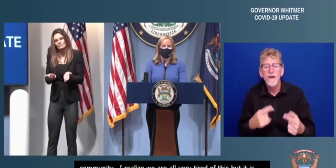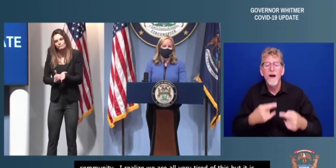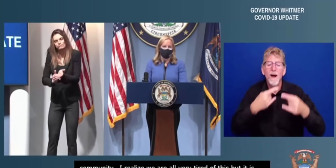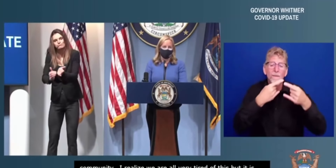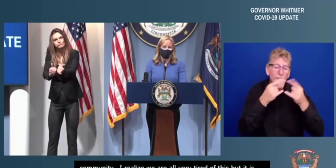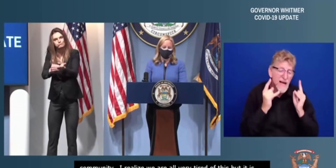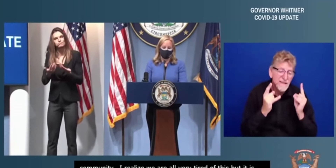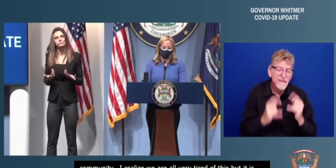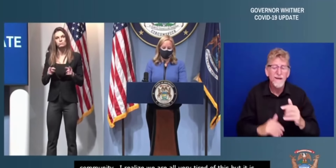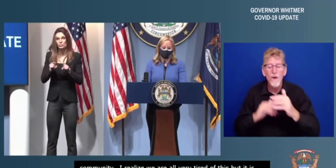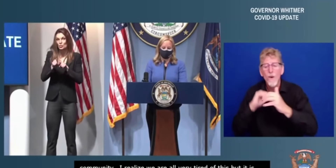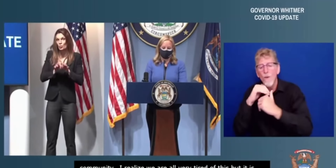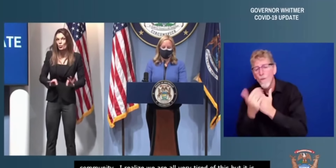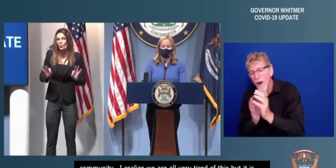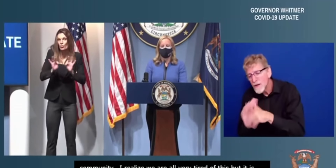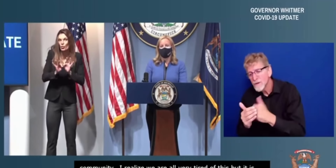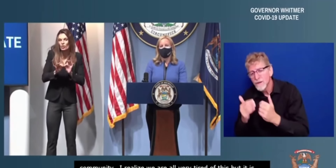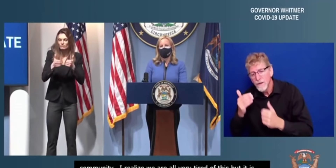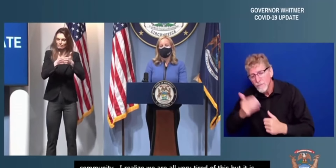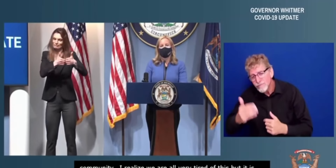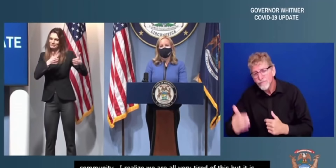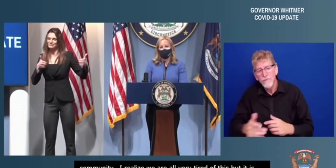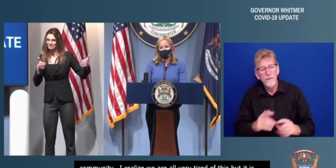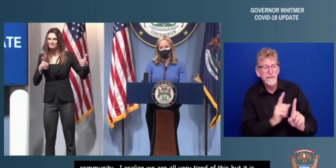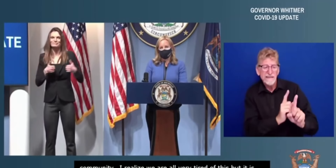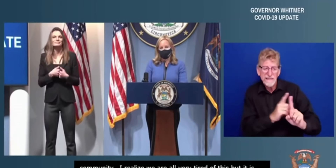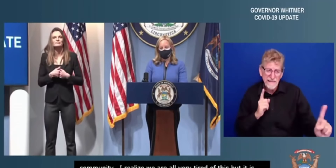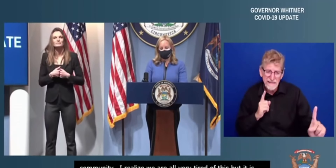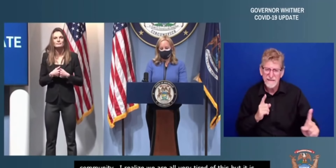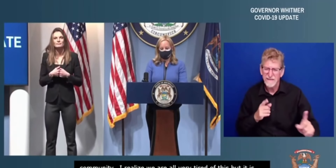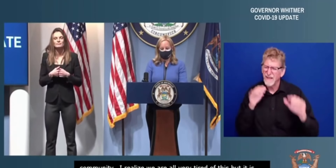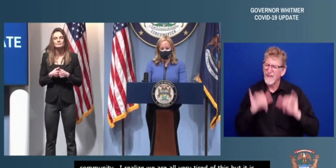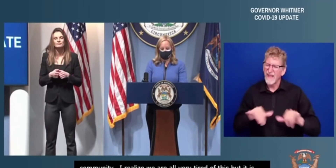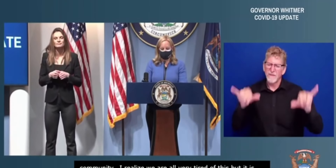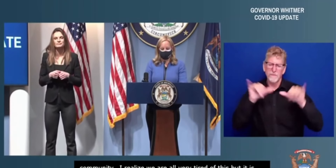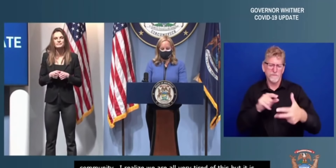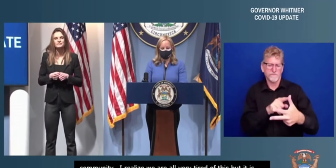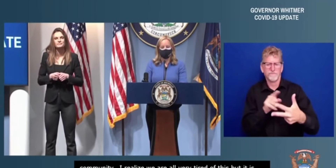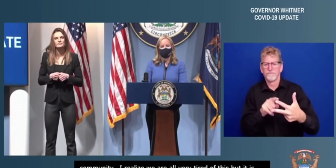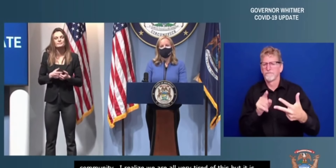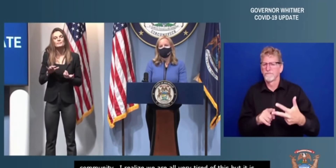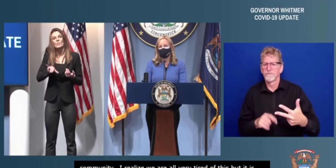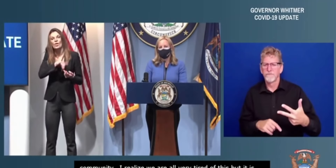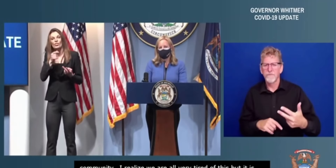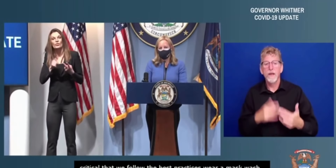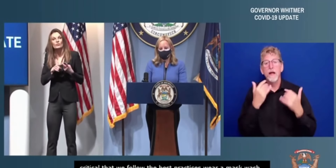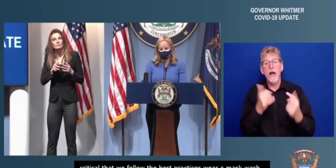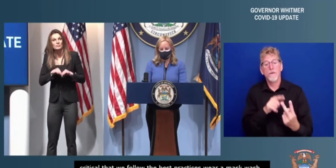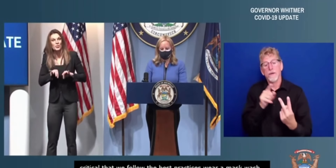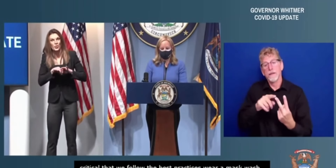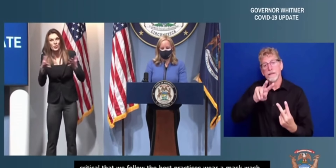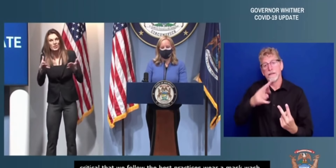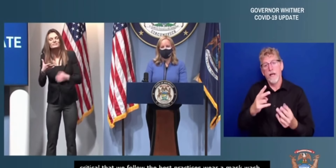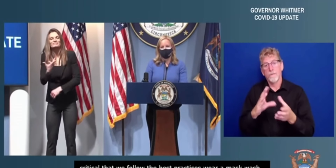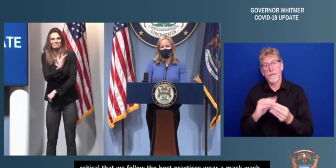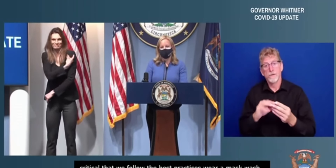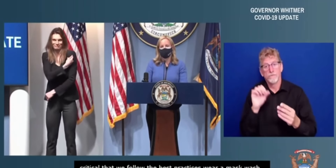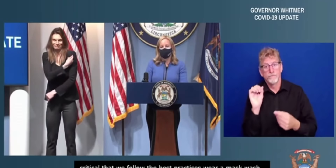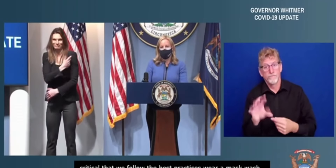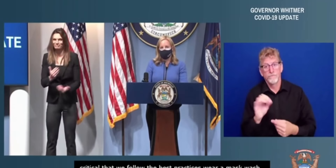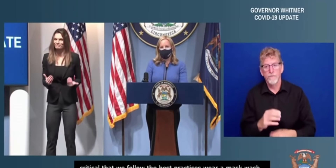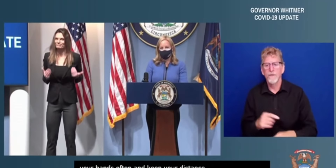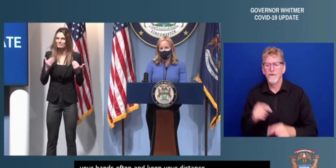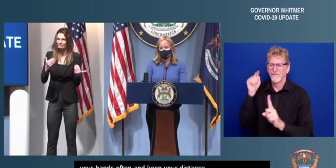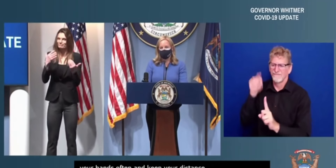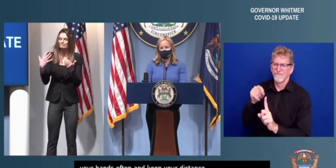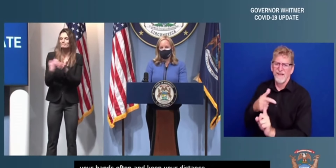and keep your distance. And then the second important message is get your vaccine. It is